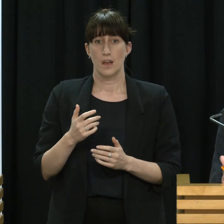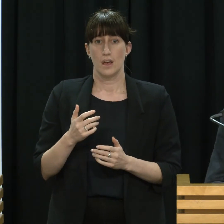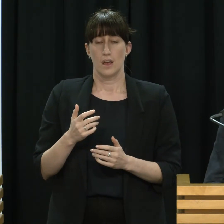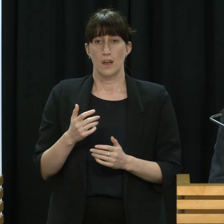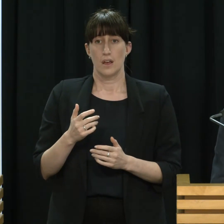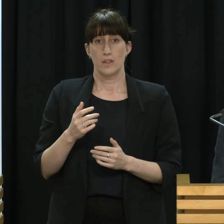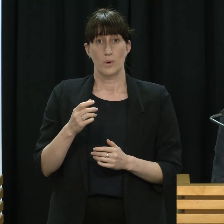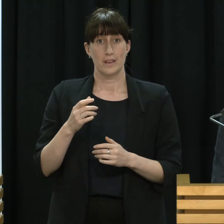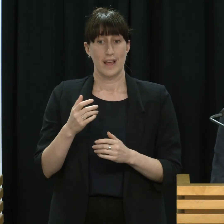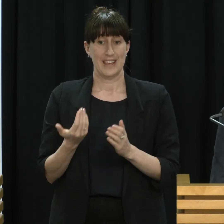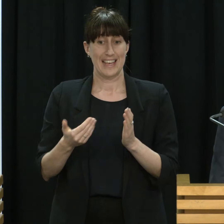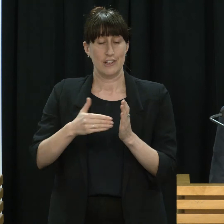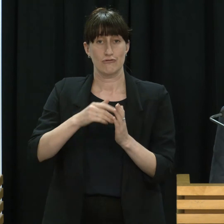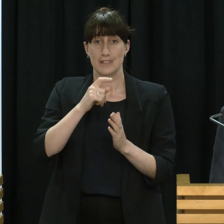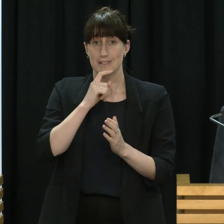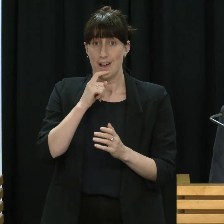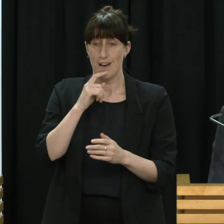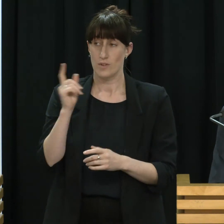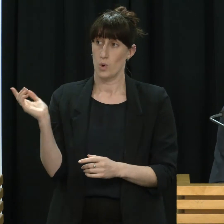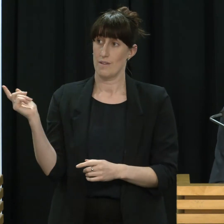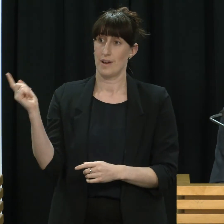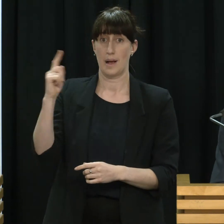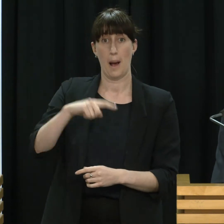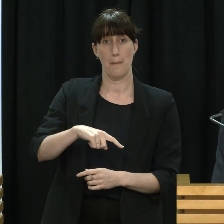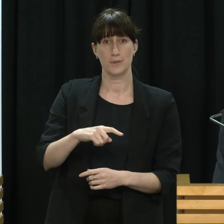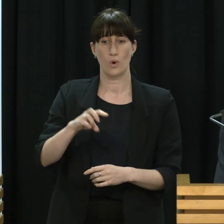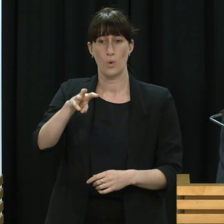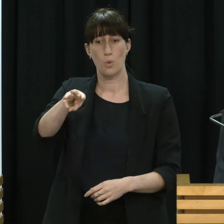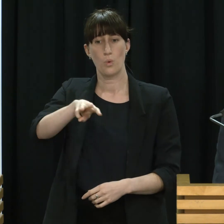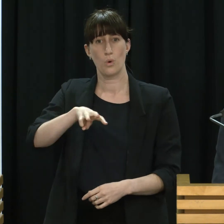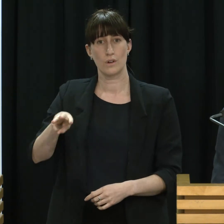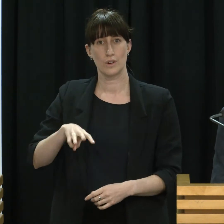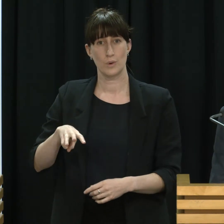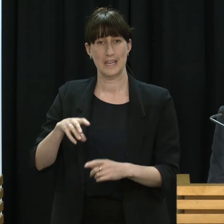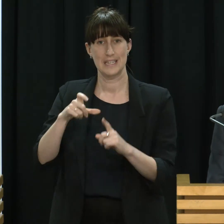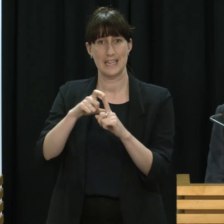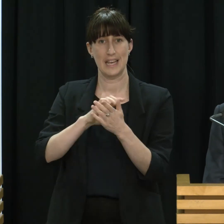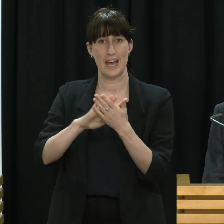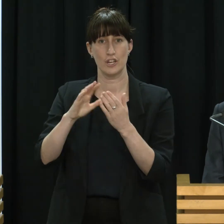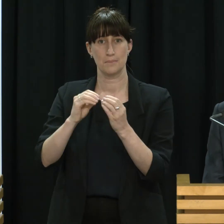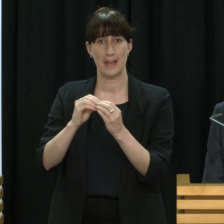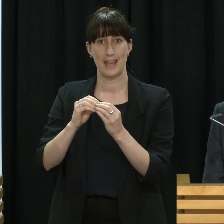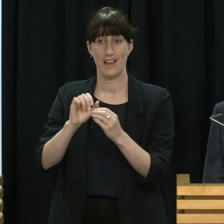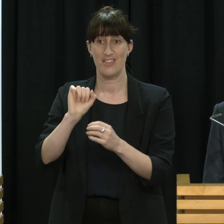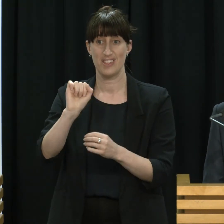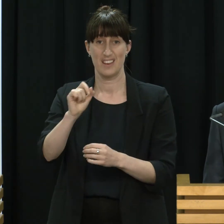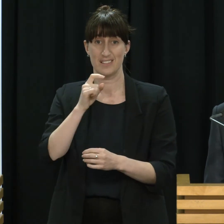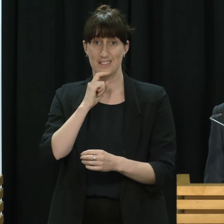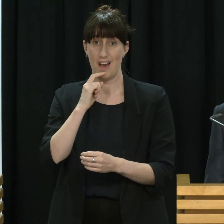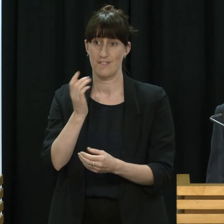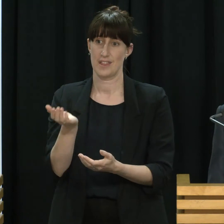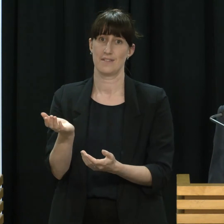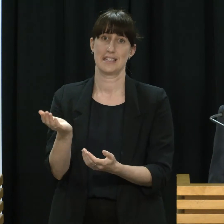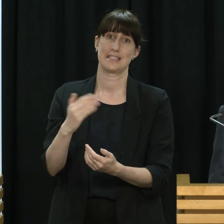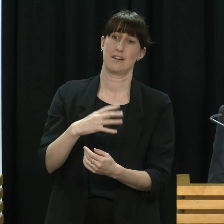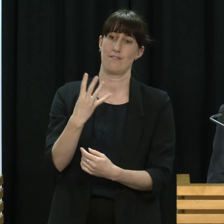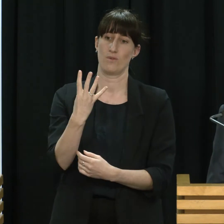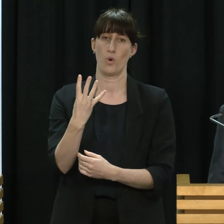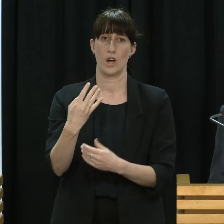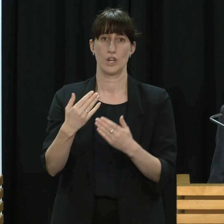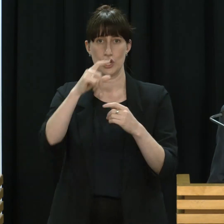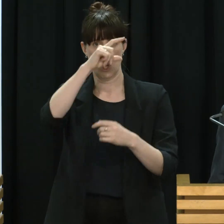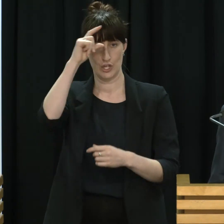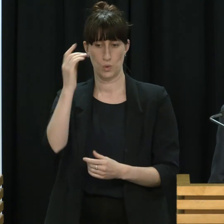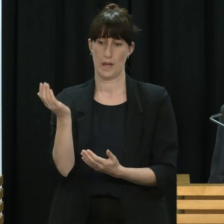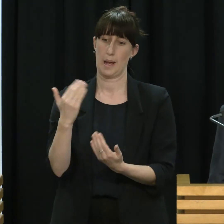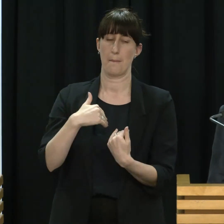health nurses have travelled down today to help out with the testing here in Wellington. In terms of locations of interest, as of this